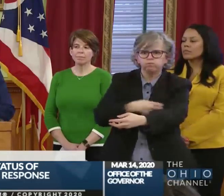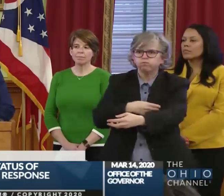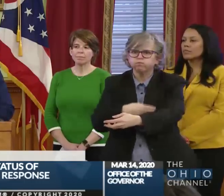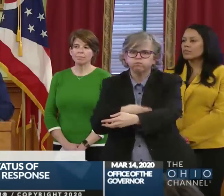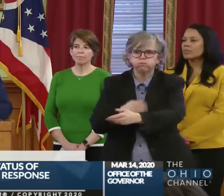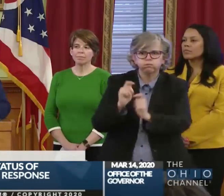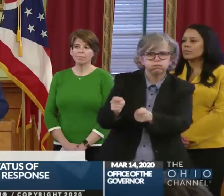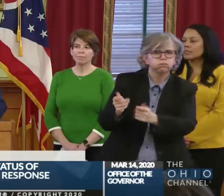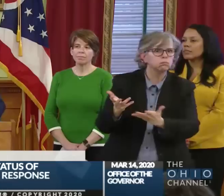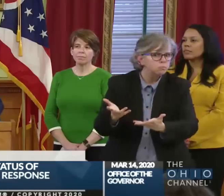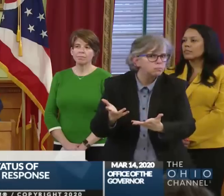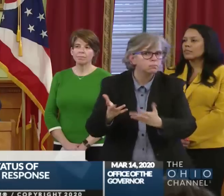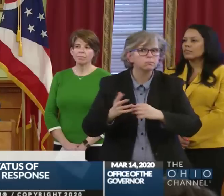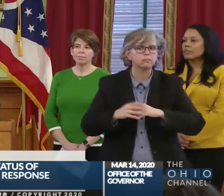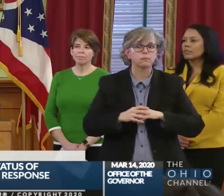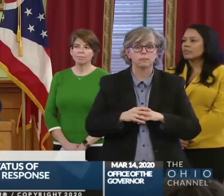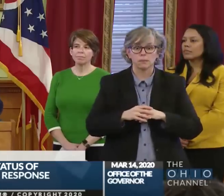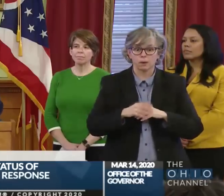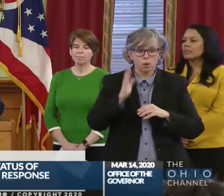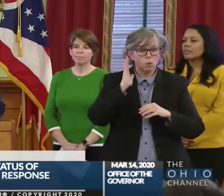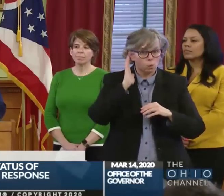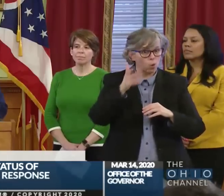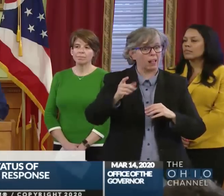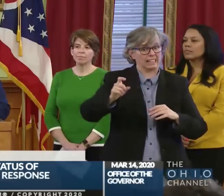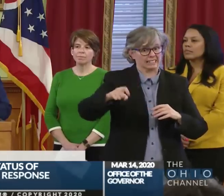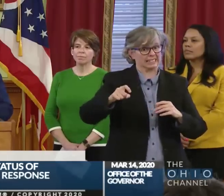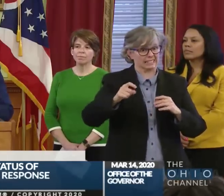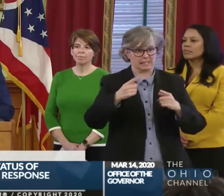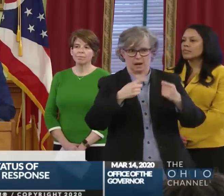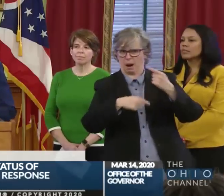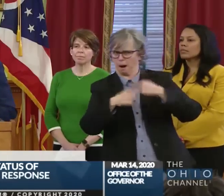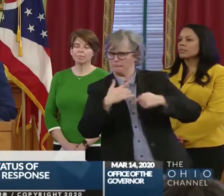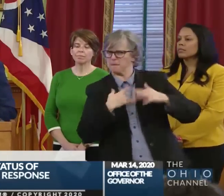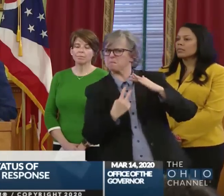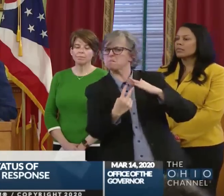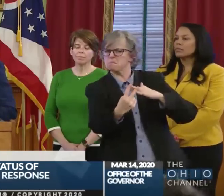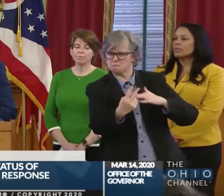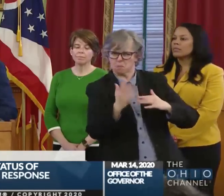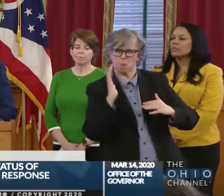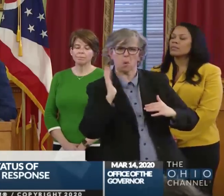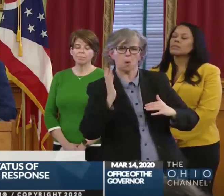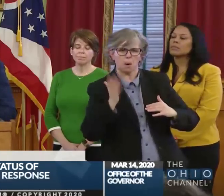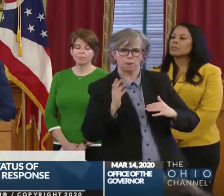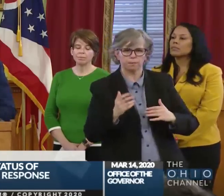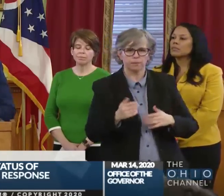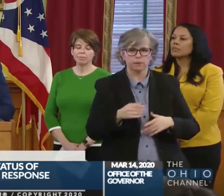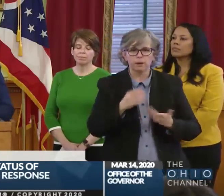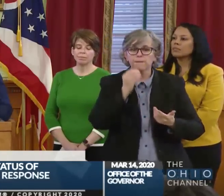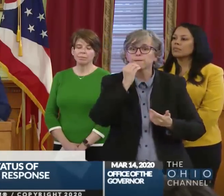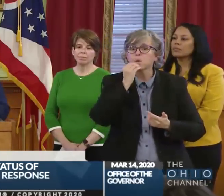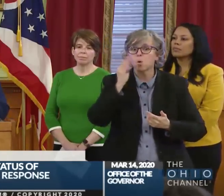This is something that we will have as a growing need. Food banks. Food banks are going to